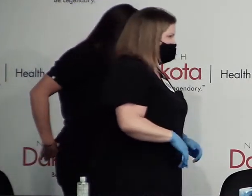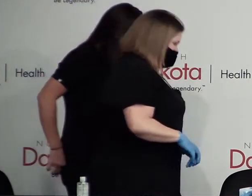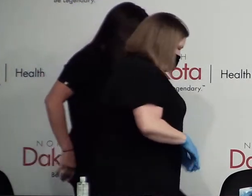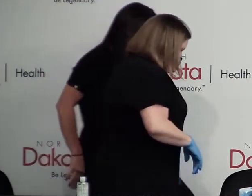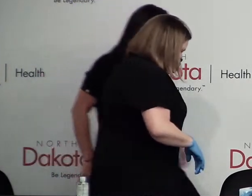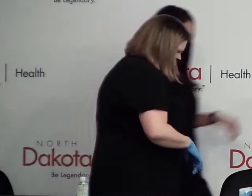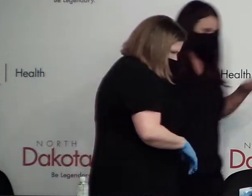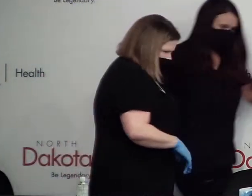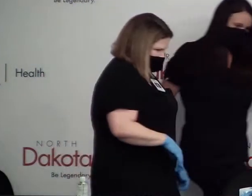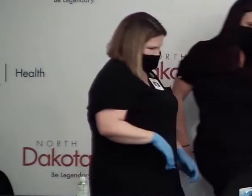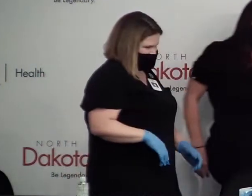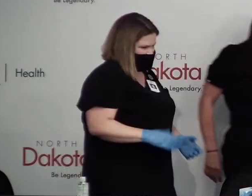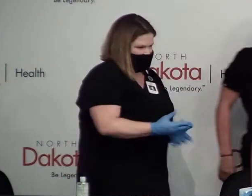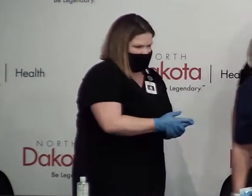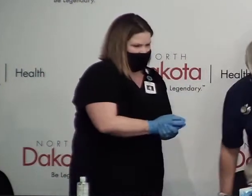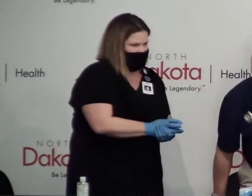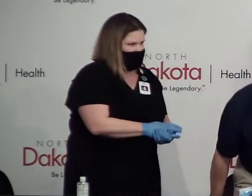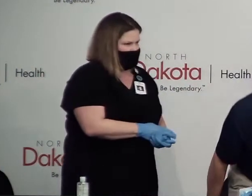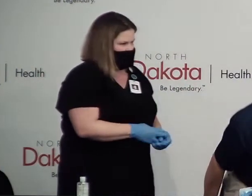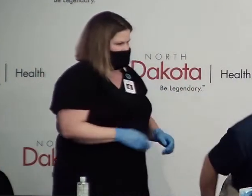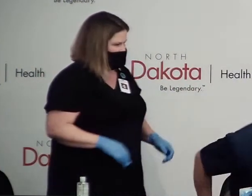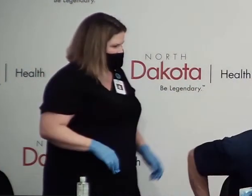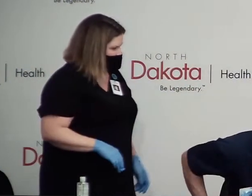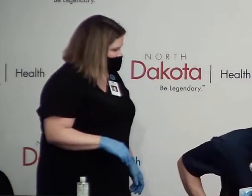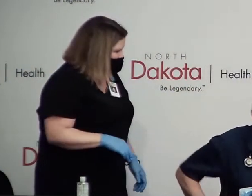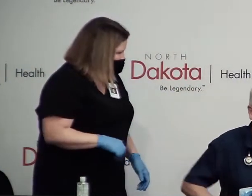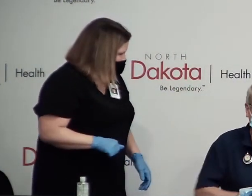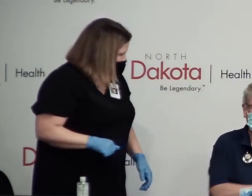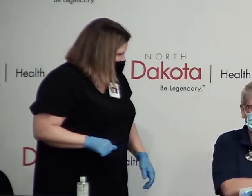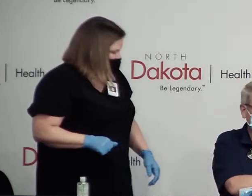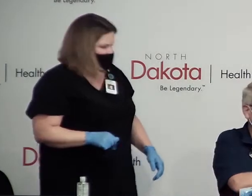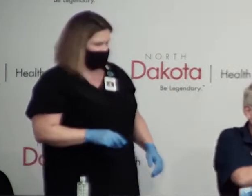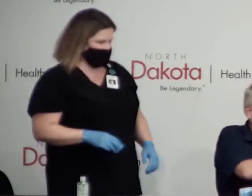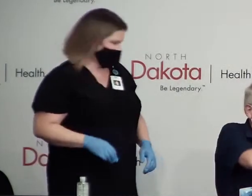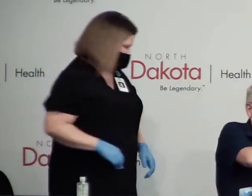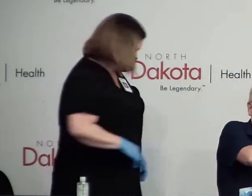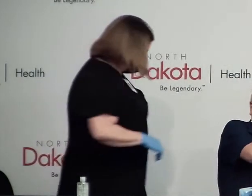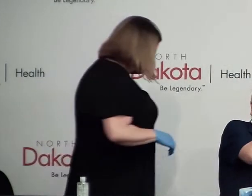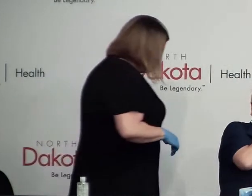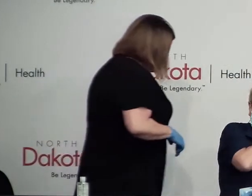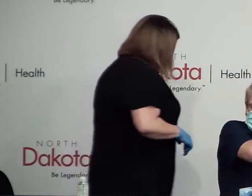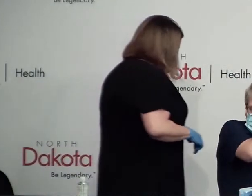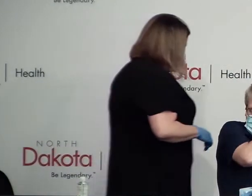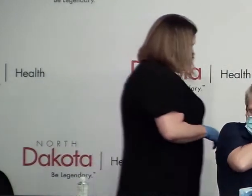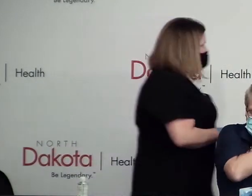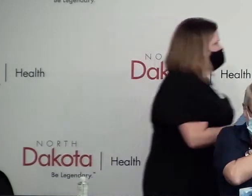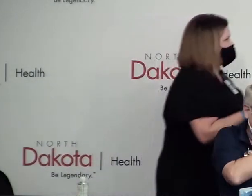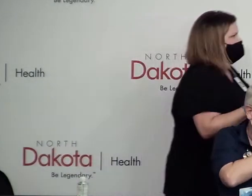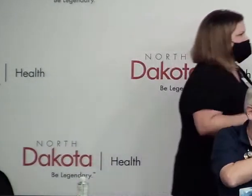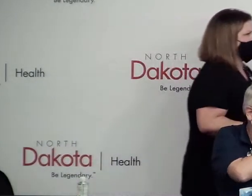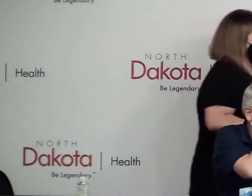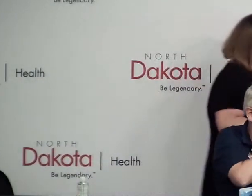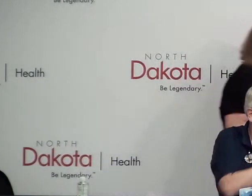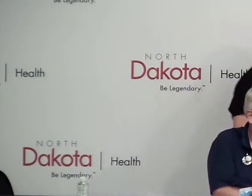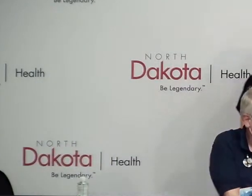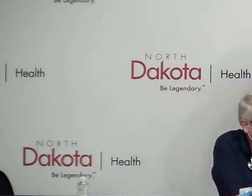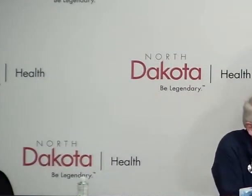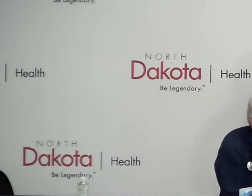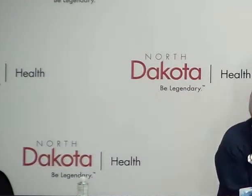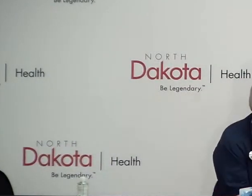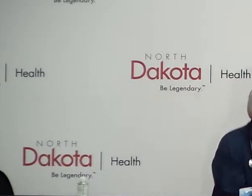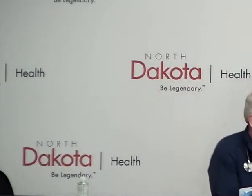Dr. Field, We'll do do you have a preference? Which arm? Left arm, please. Okay. We'll just take turns. There you